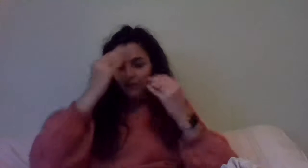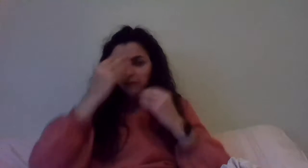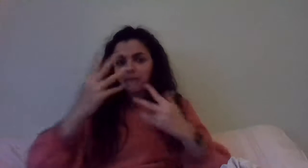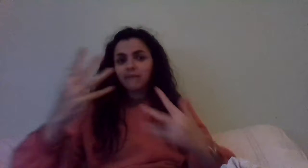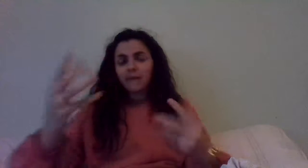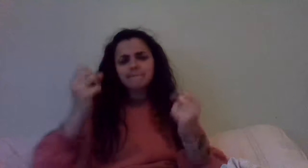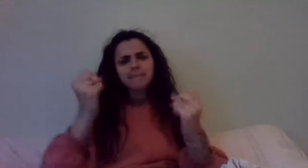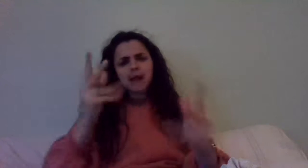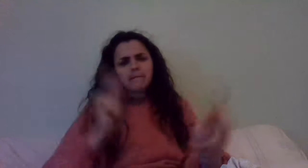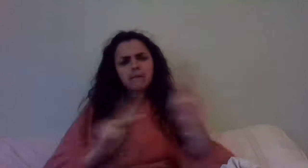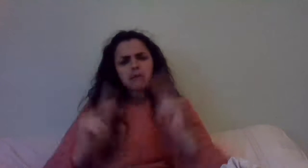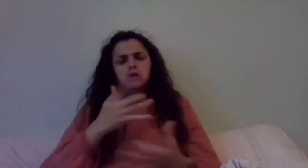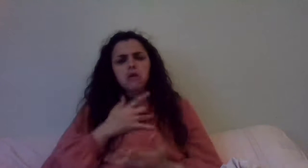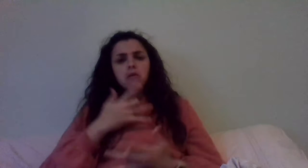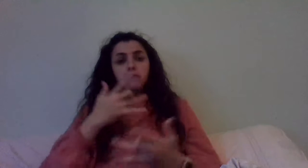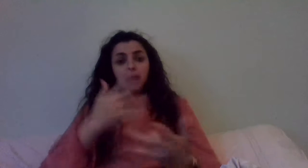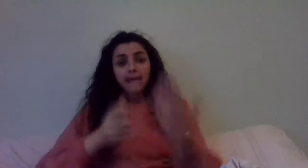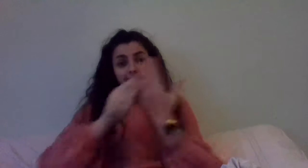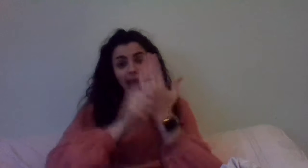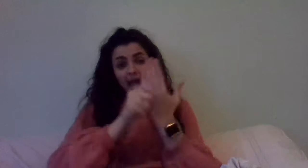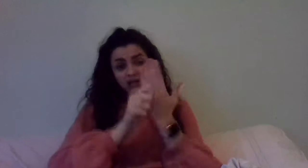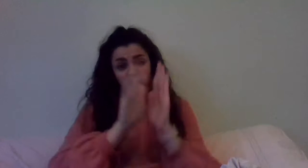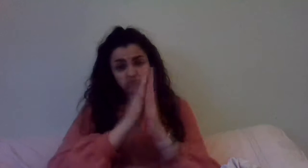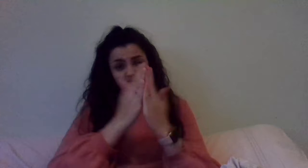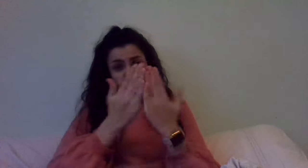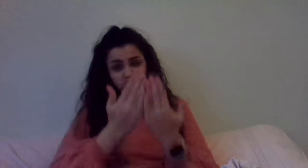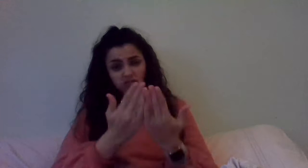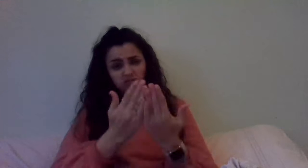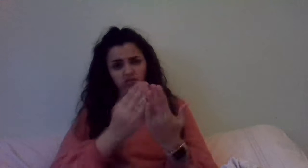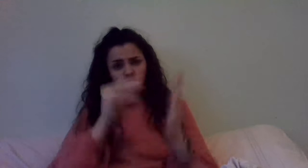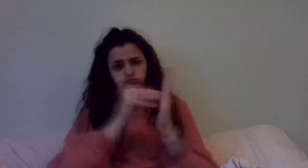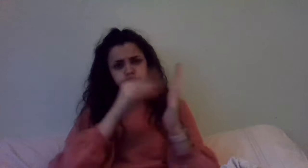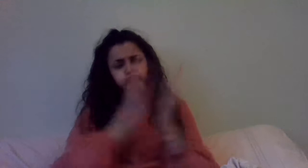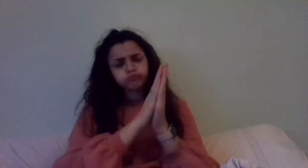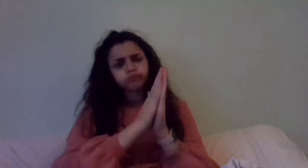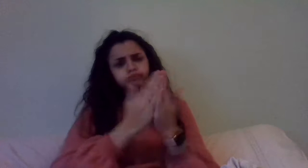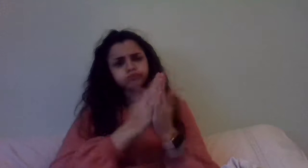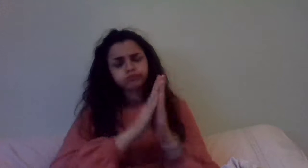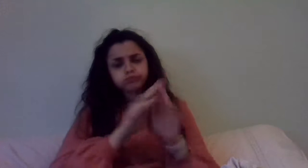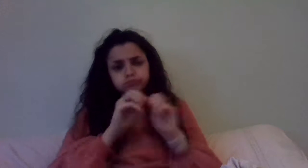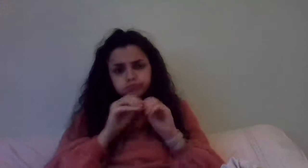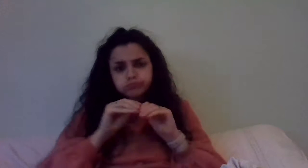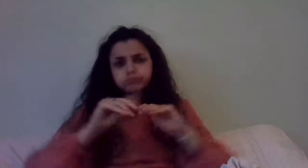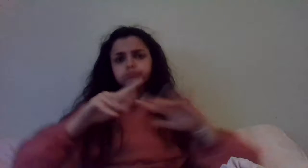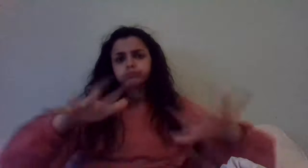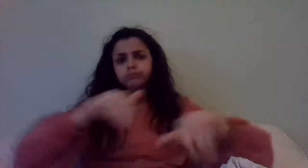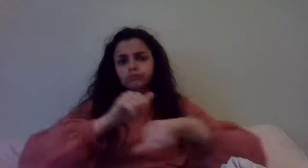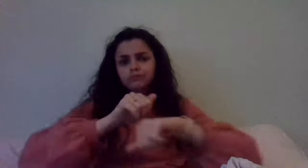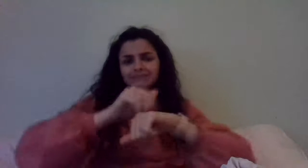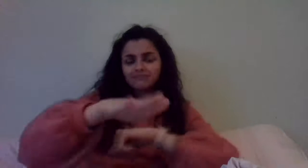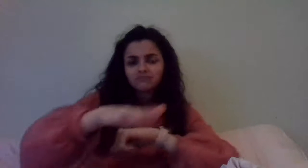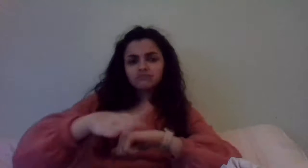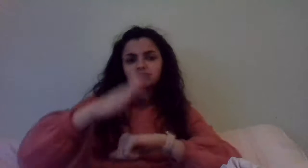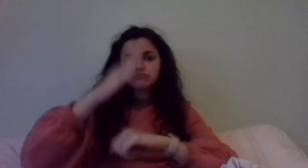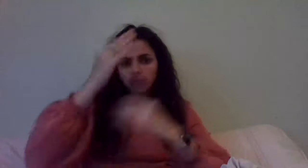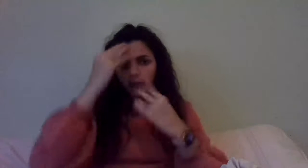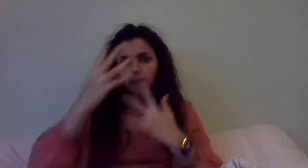in magazines. So in November of 1941, Fortune magazine, I'm on slide number 7,